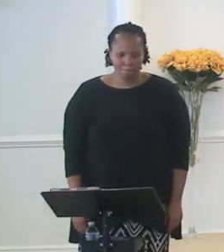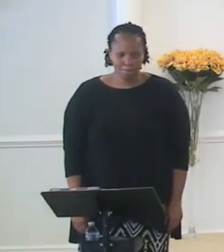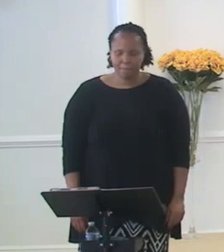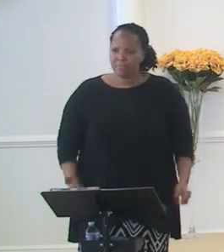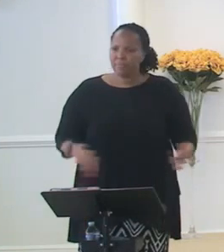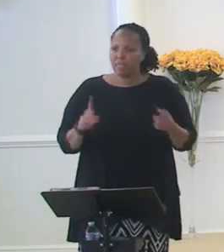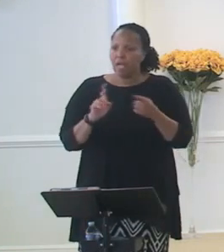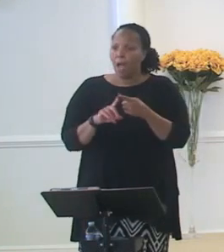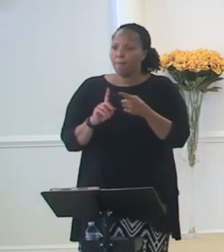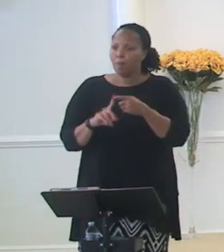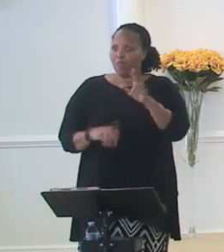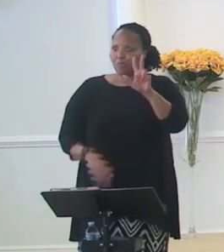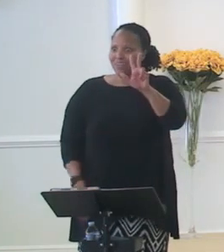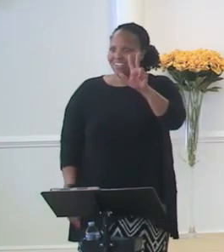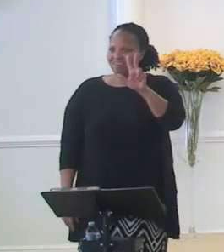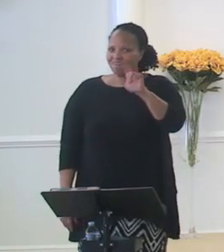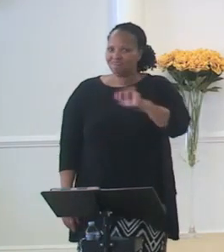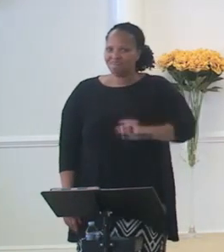Point three.